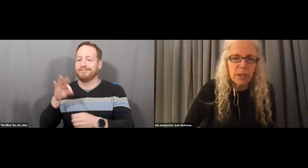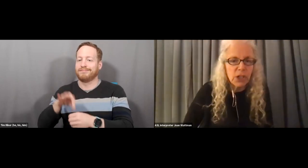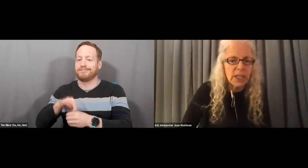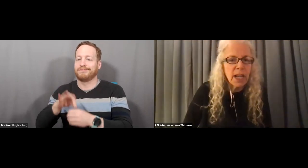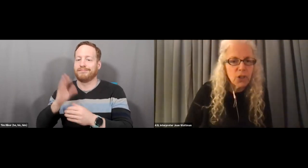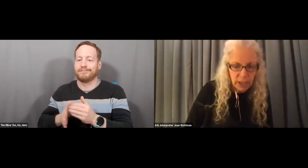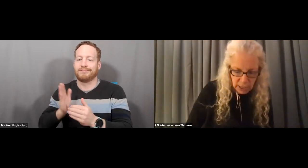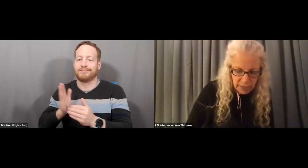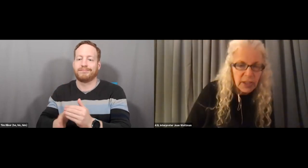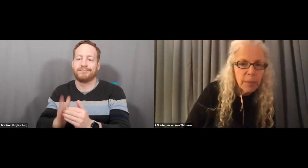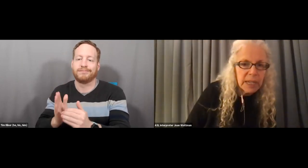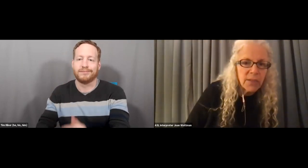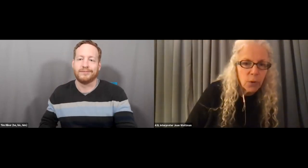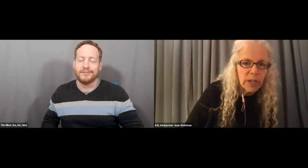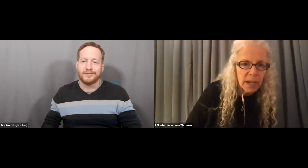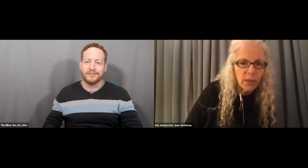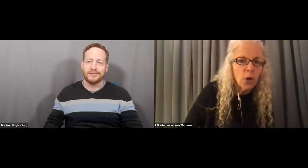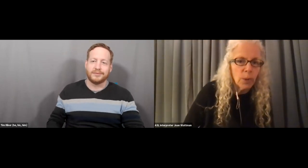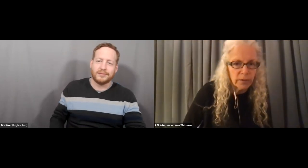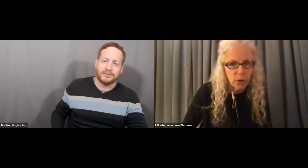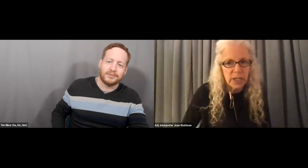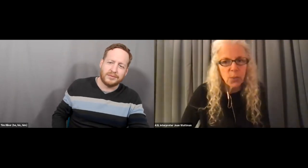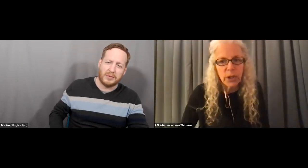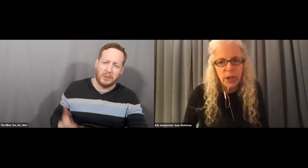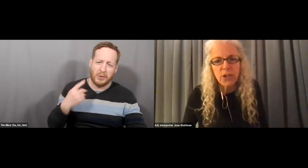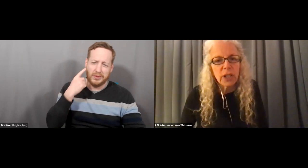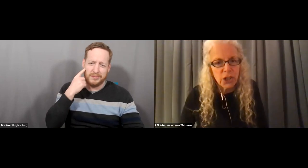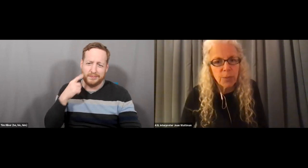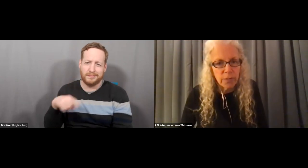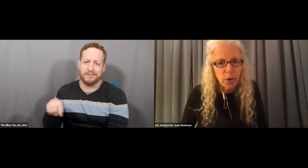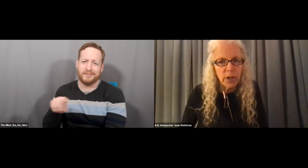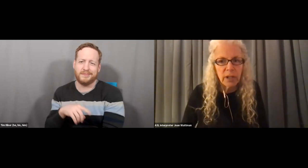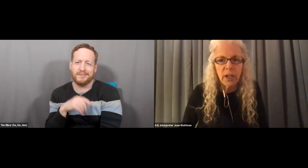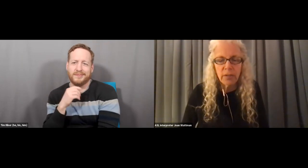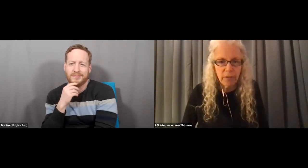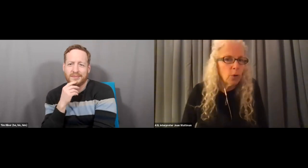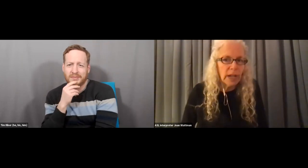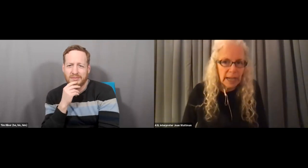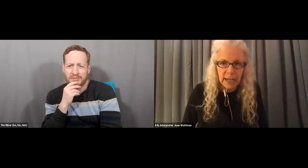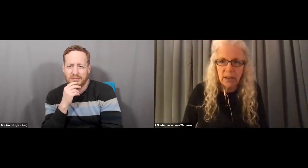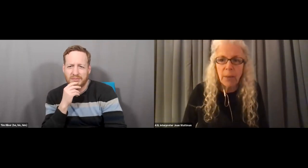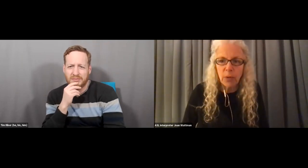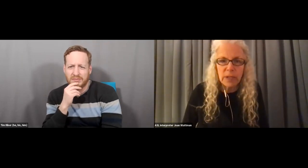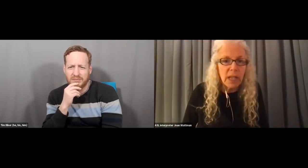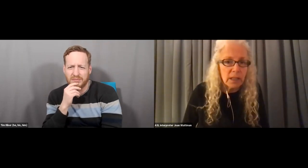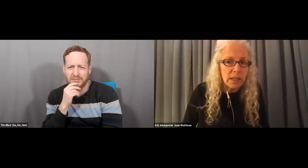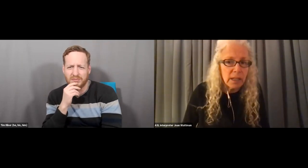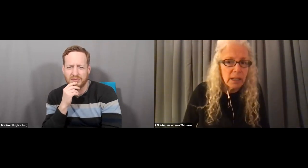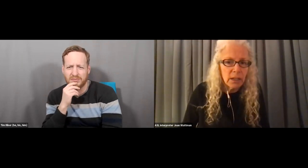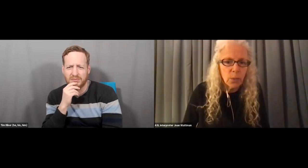much discussion if the committees have already done the homework for us. We could actually just move forward and vote and get a lot more results. What